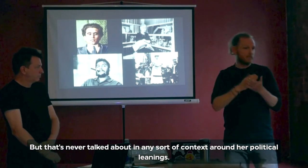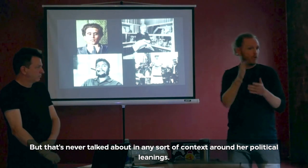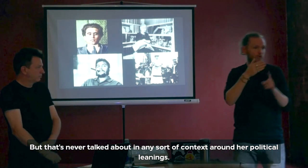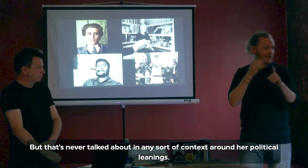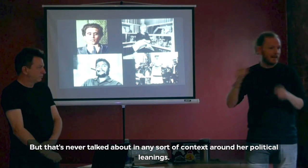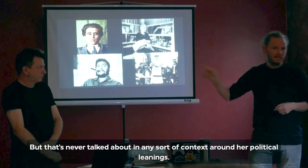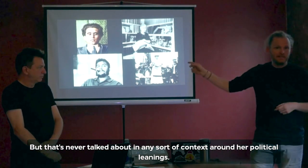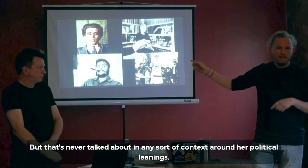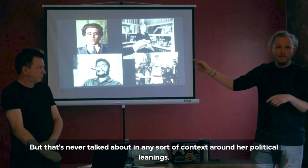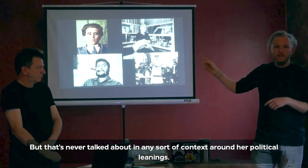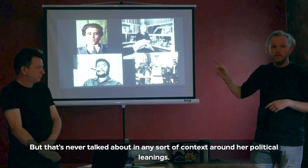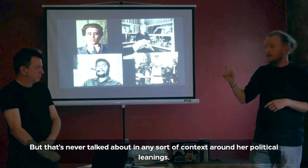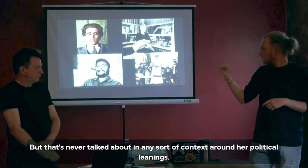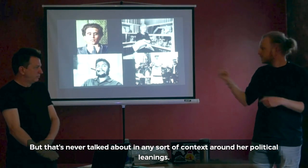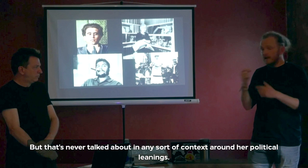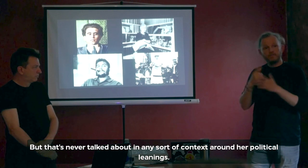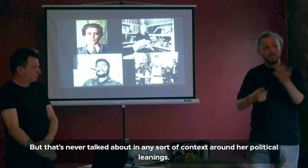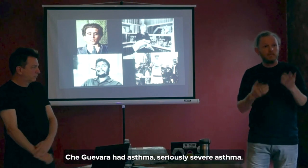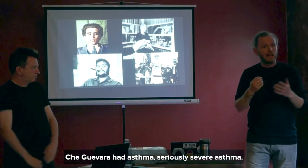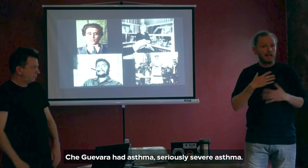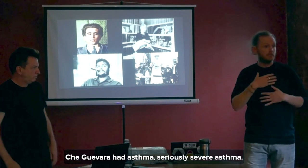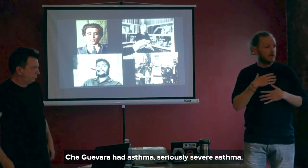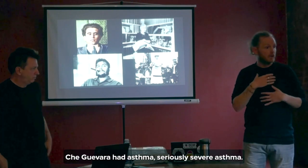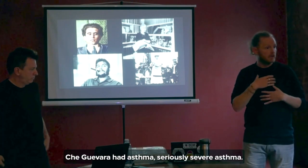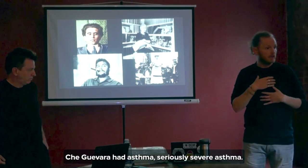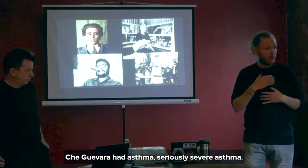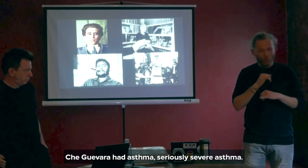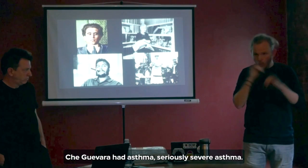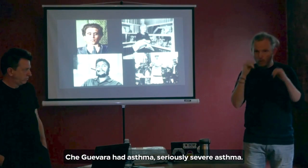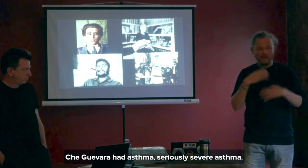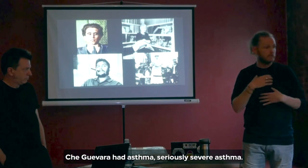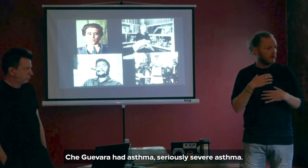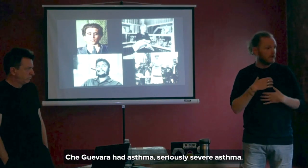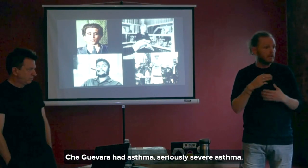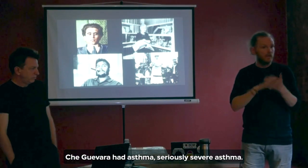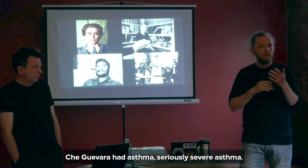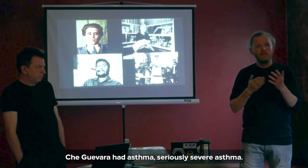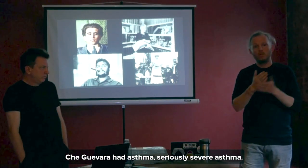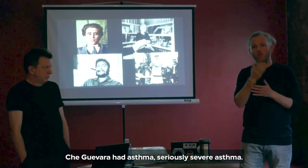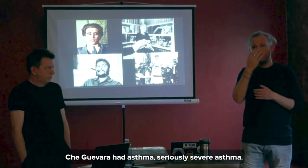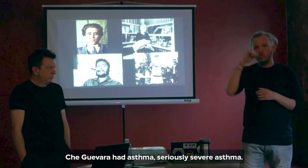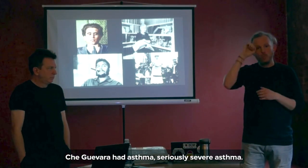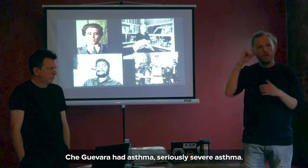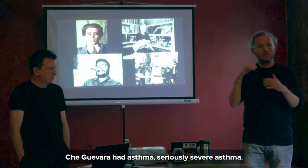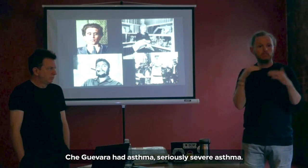her political leanings. Che Guevara had asthma, seriously severe